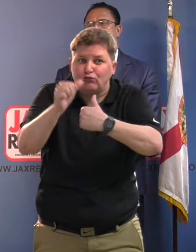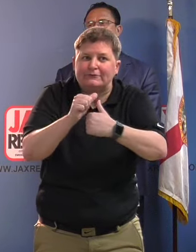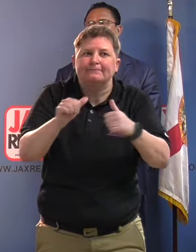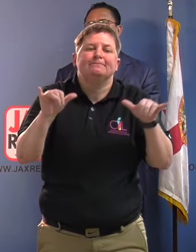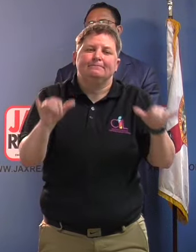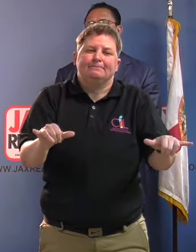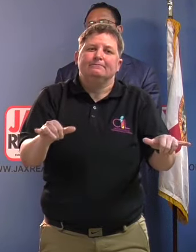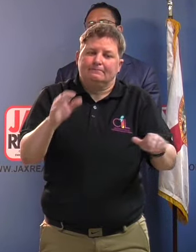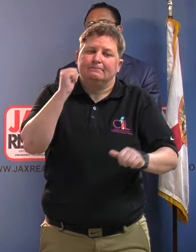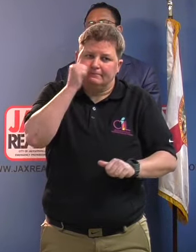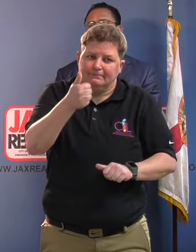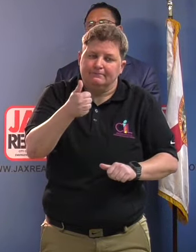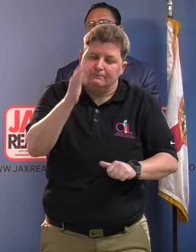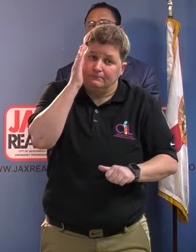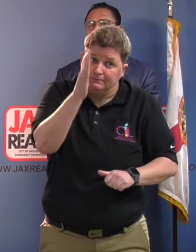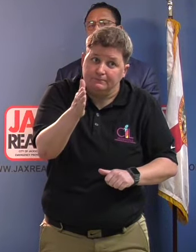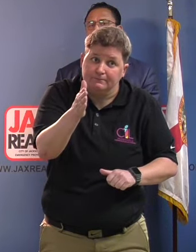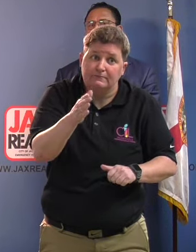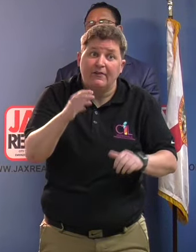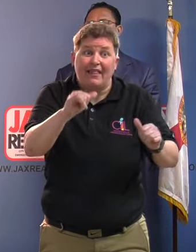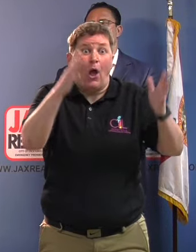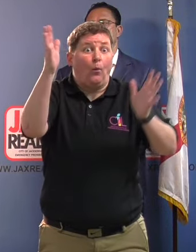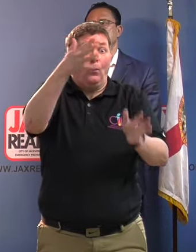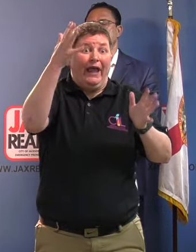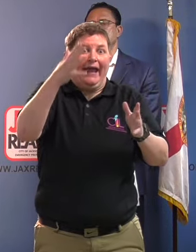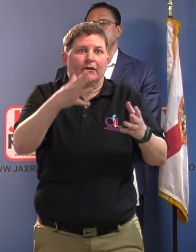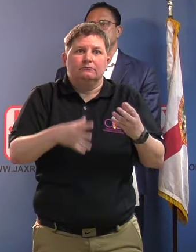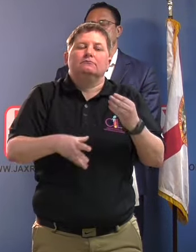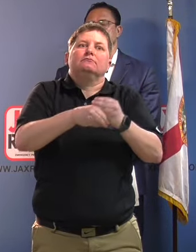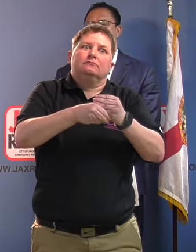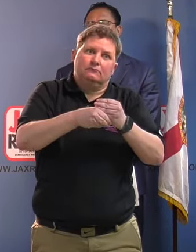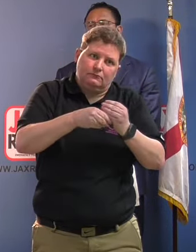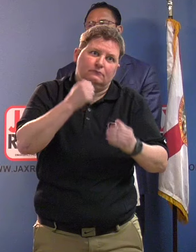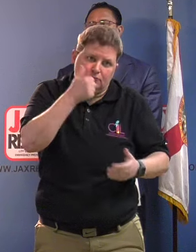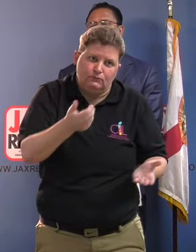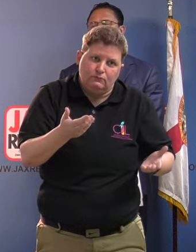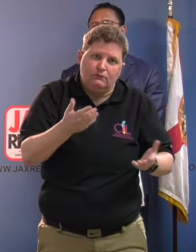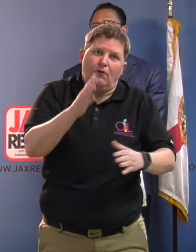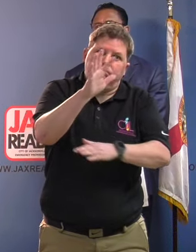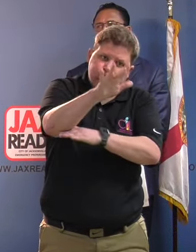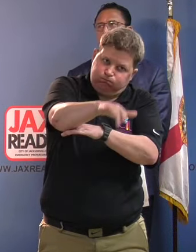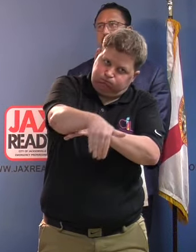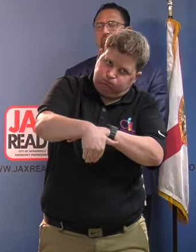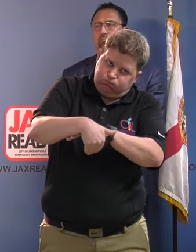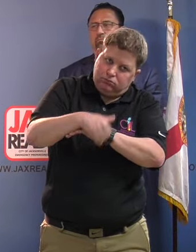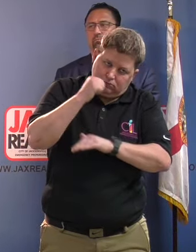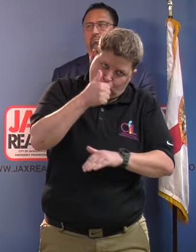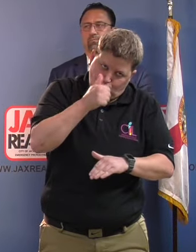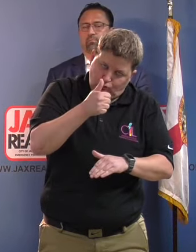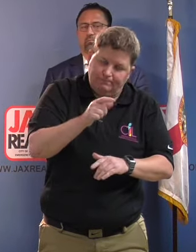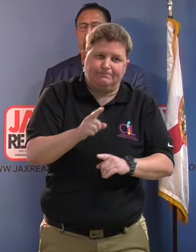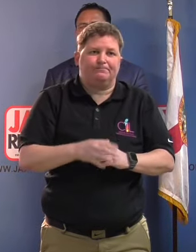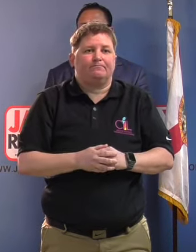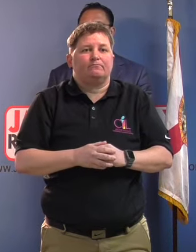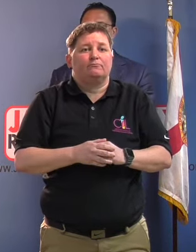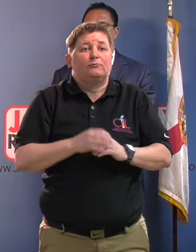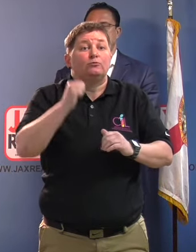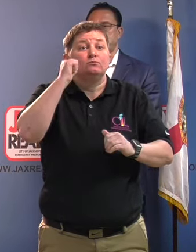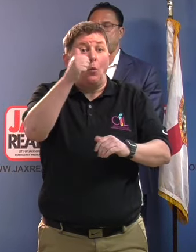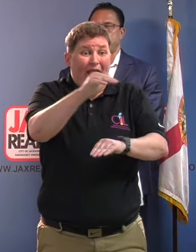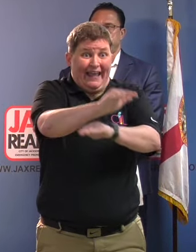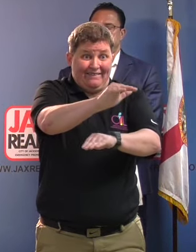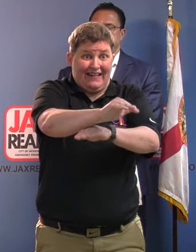wind threat, that tropical storm wind threat tomorrow afternoon into tomorrow night. Tomorrow evening's high tide for the